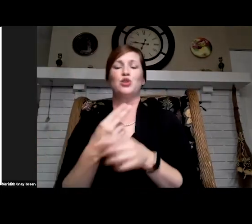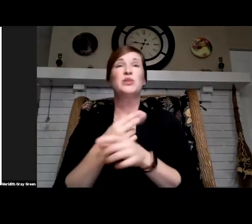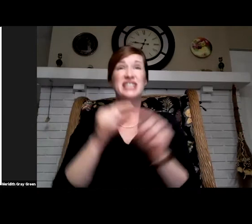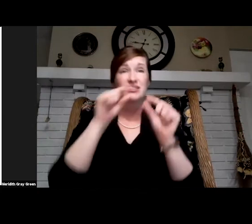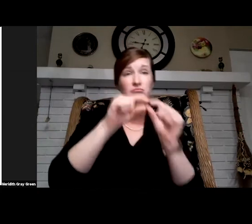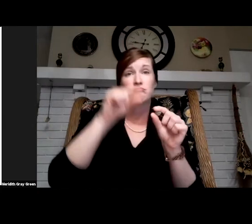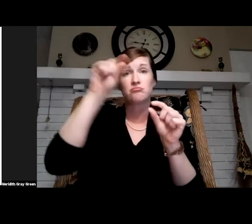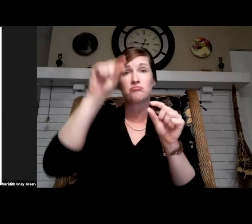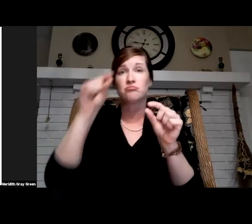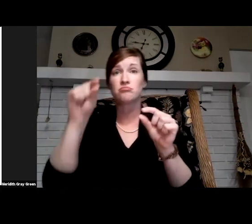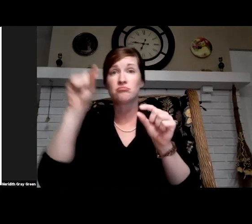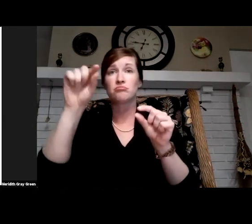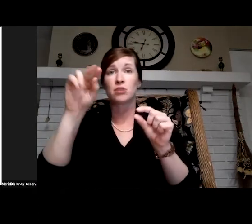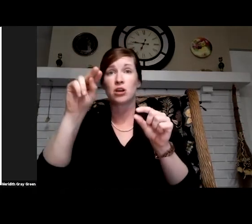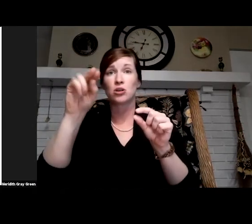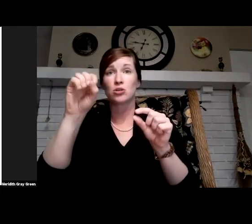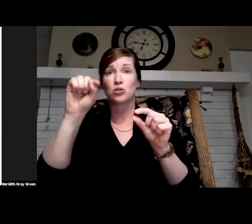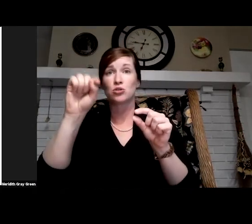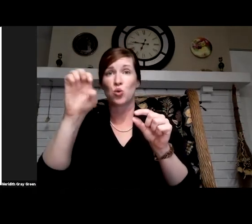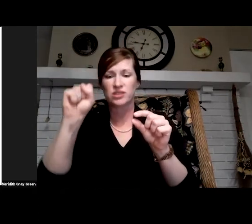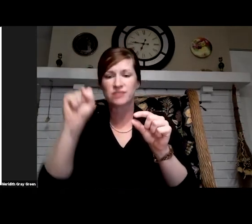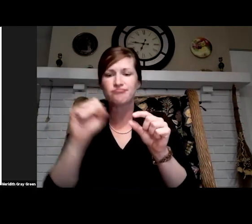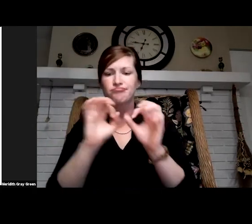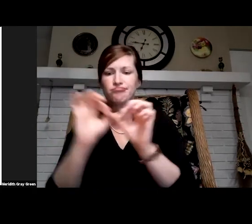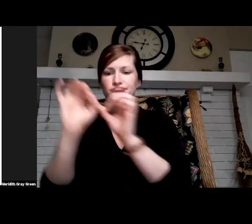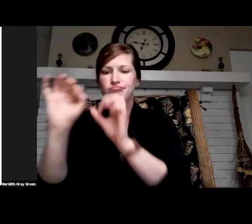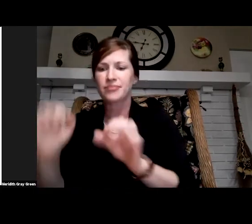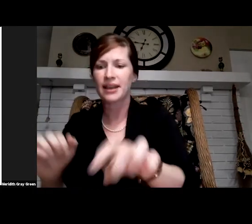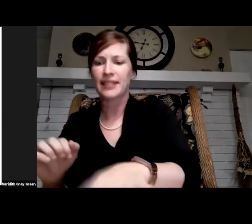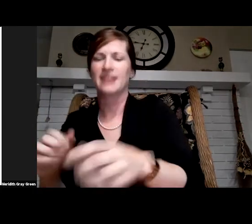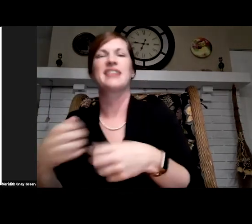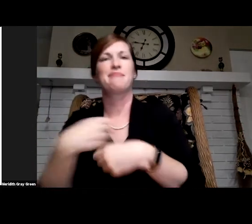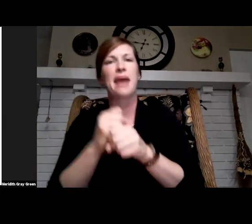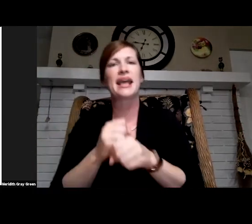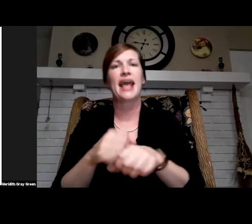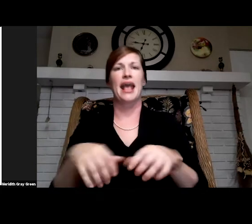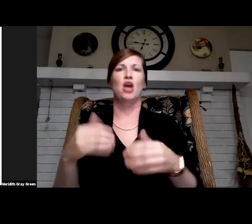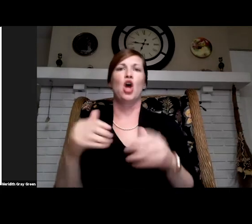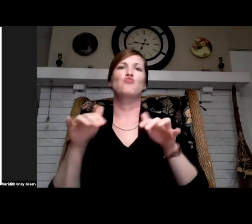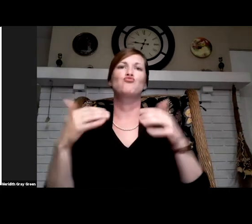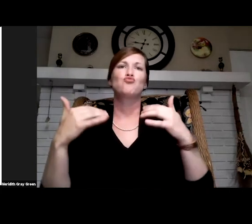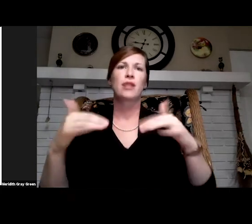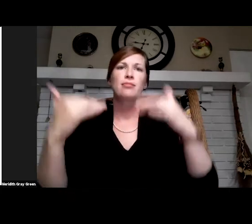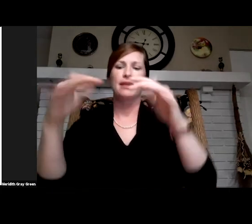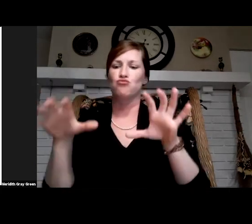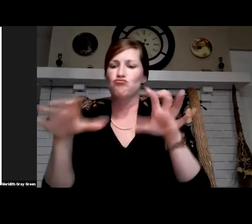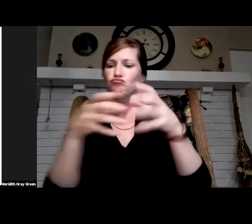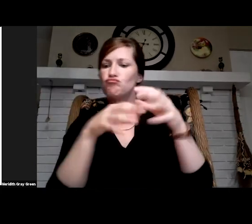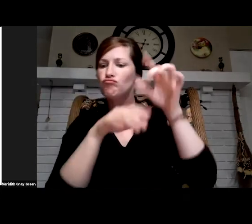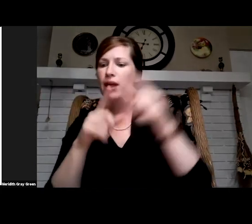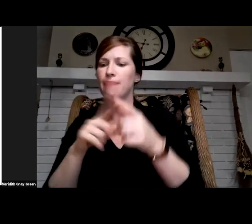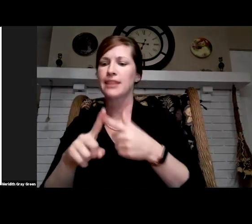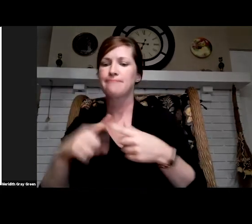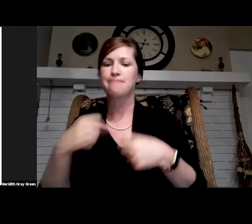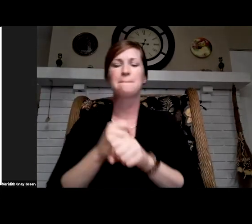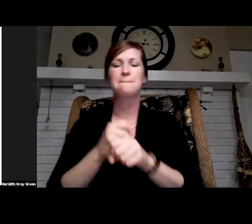Beams connect the stems of the consecutive notes to form a rhythmic grouping